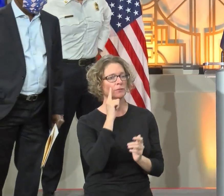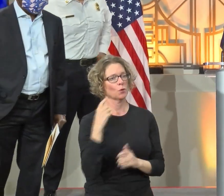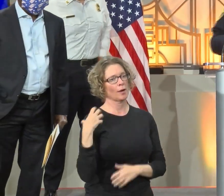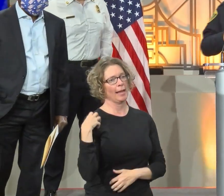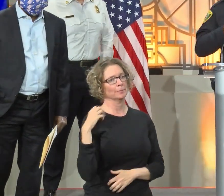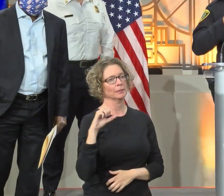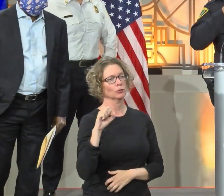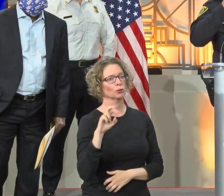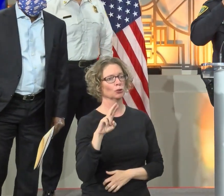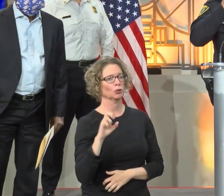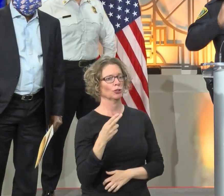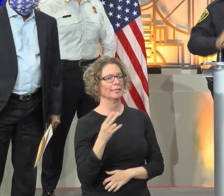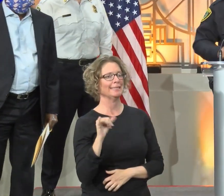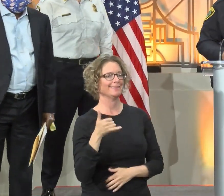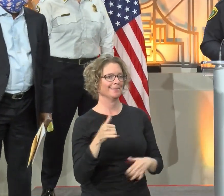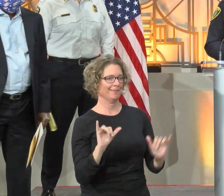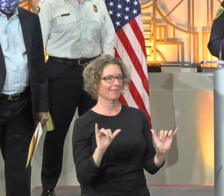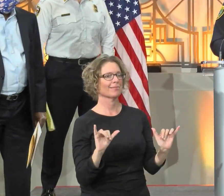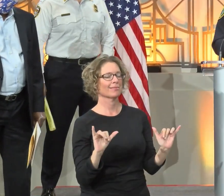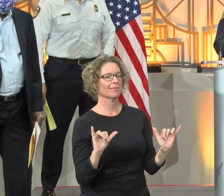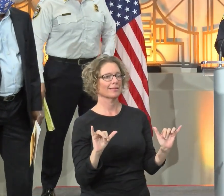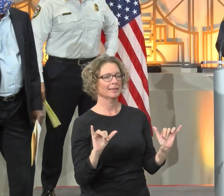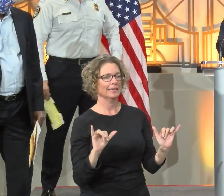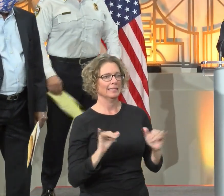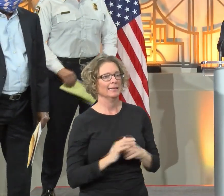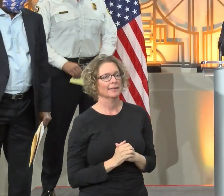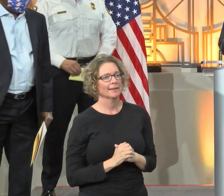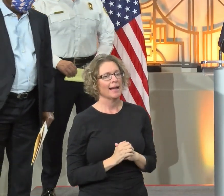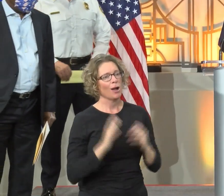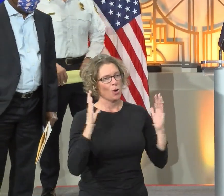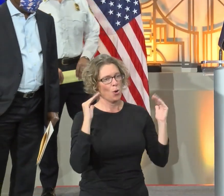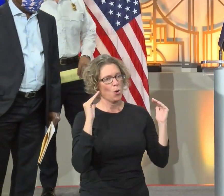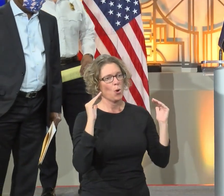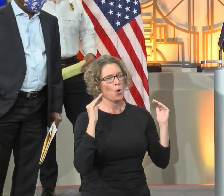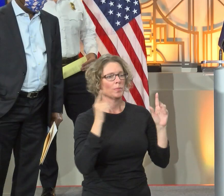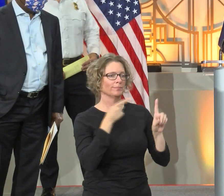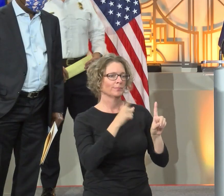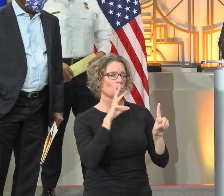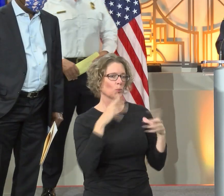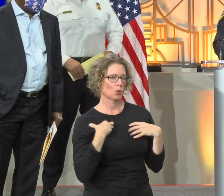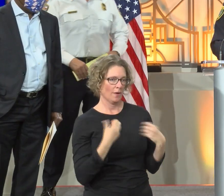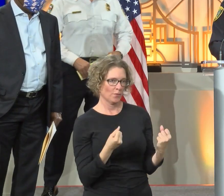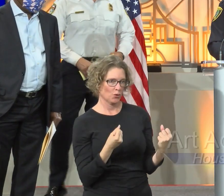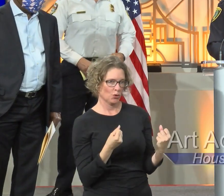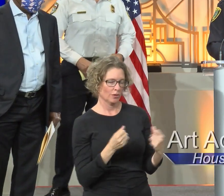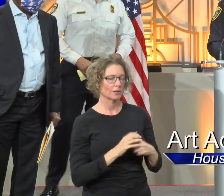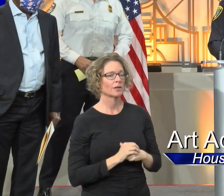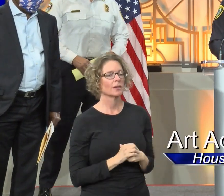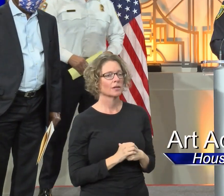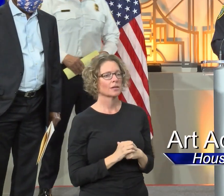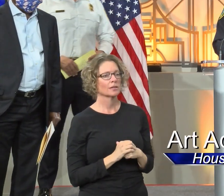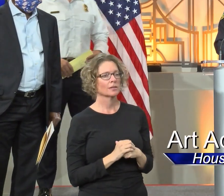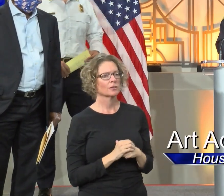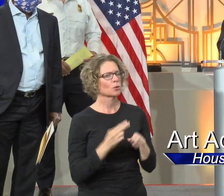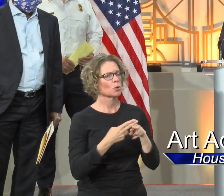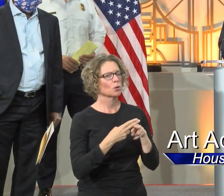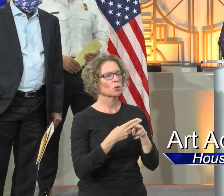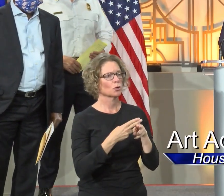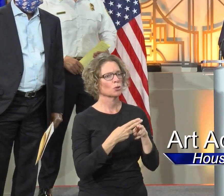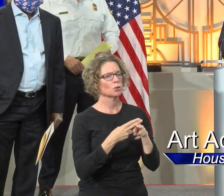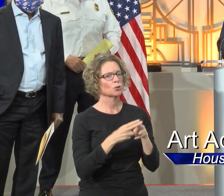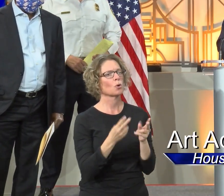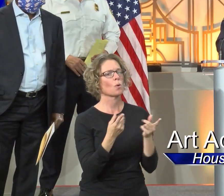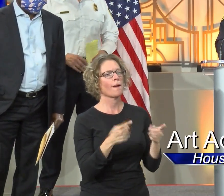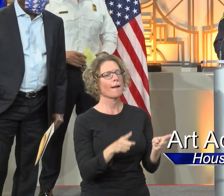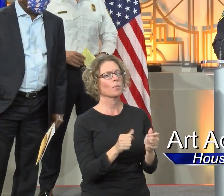Persse still, and hoping that he'll recover. I'm going to give you a quick update, Mayor, on where we're at with